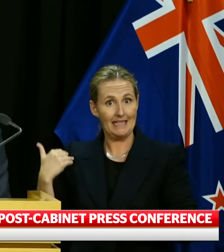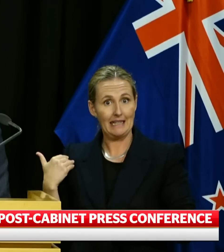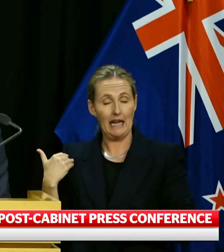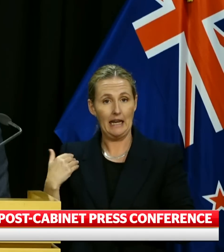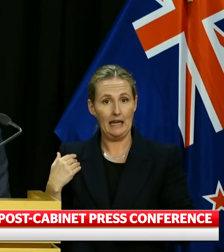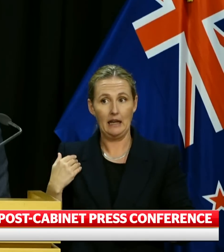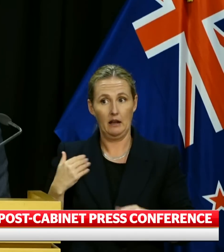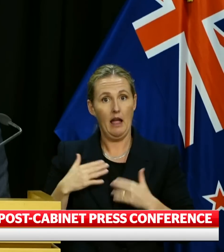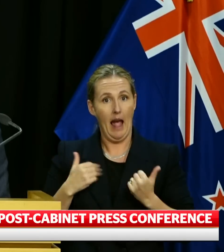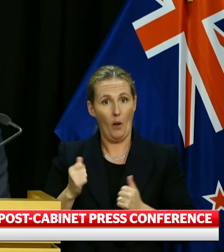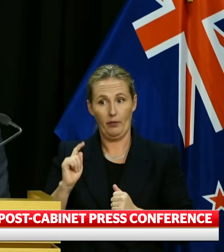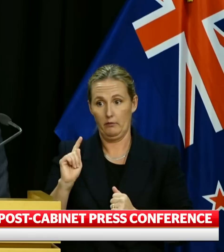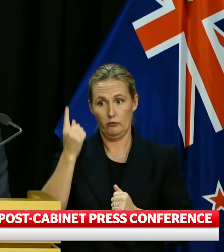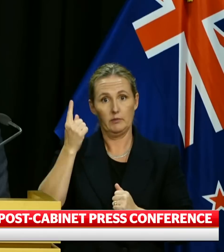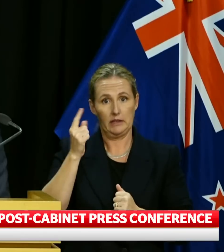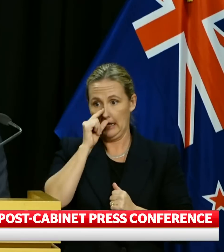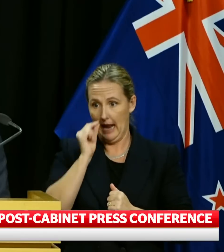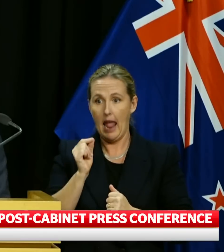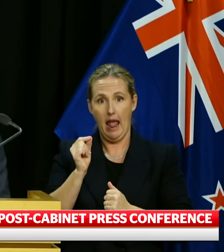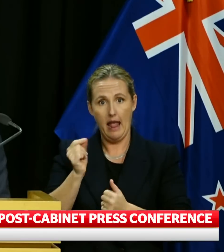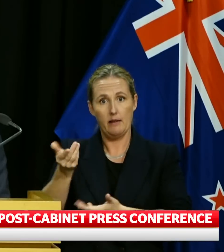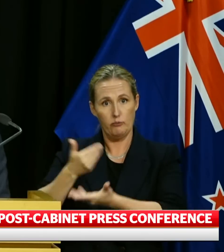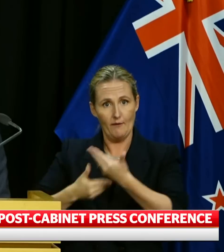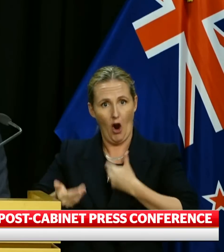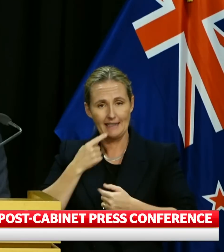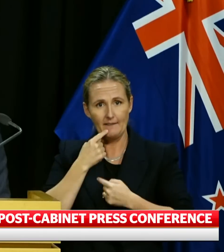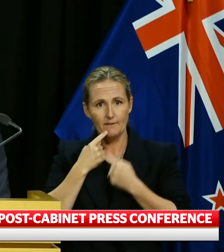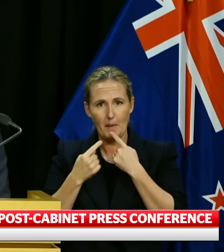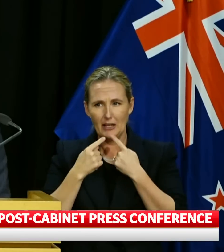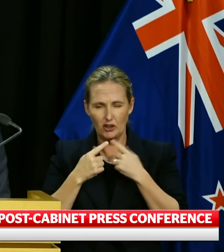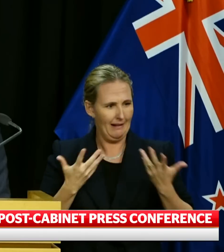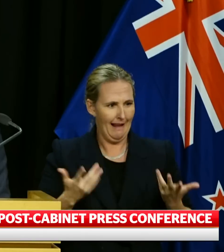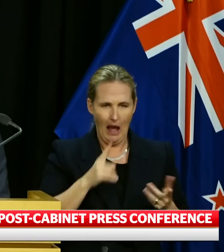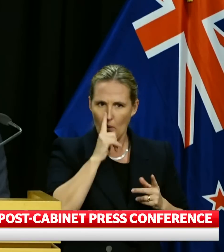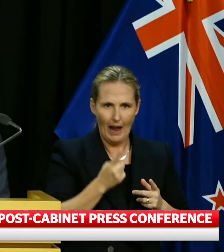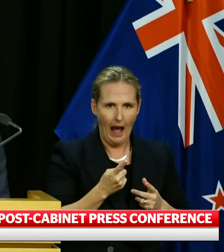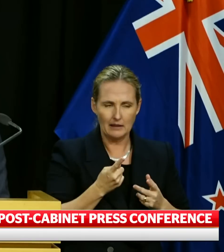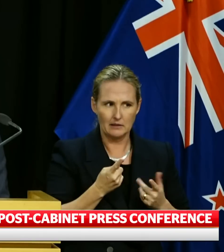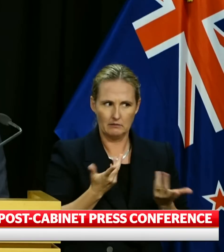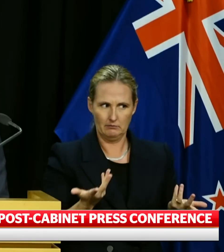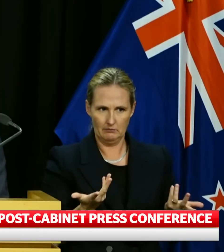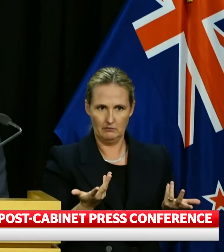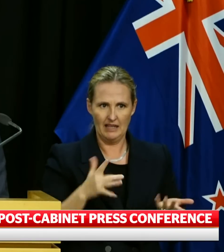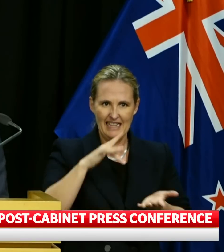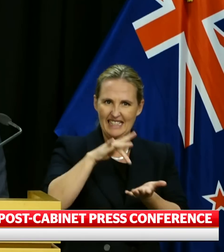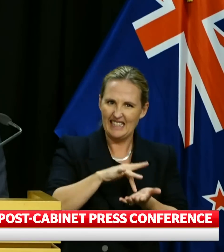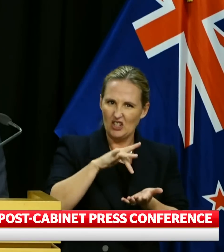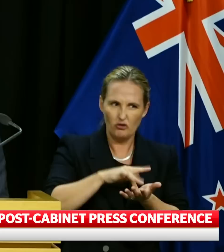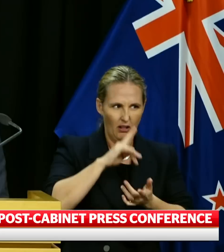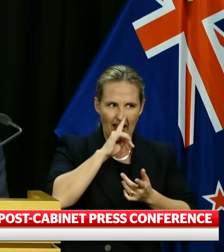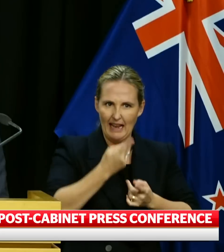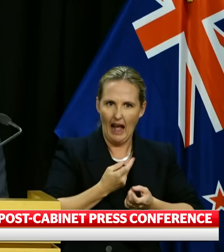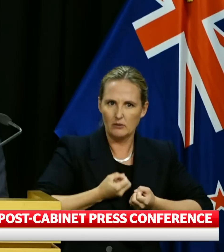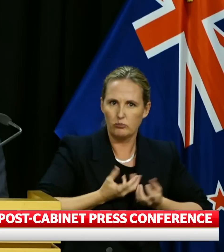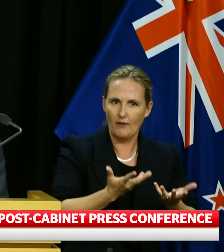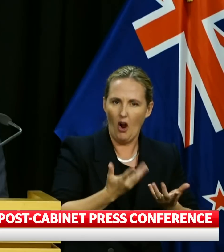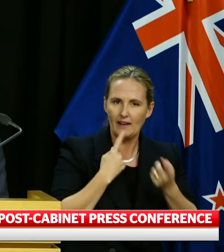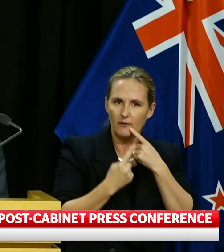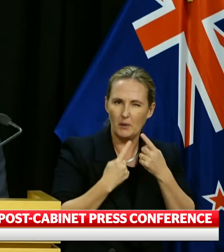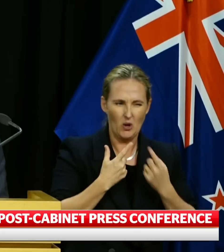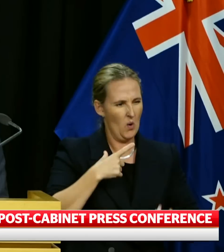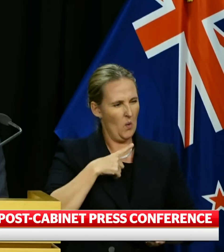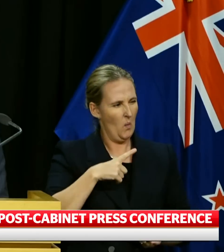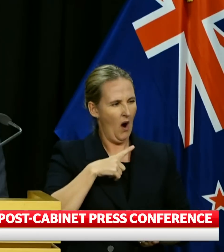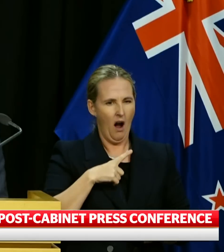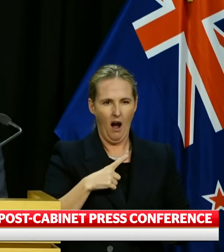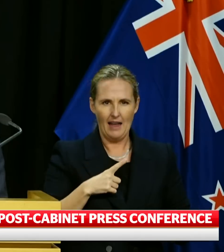when it was district health boards. If you're not able to provide data centrally, what was the point of centralising